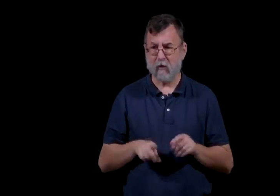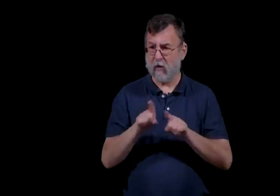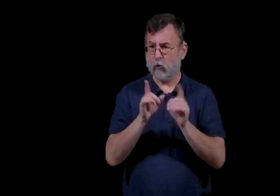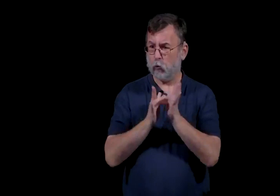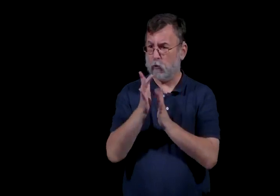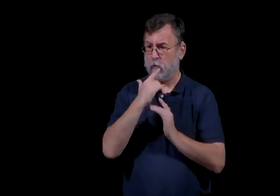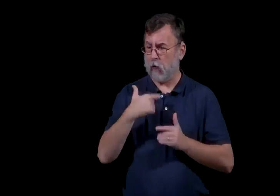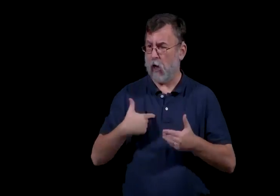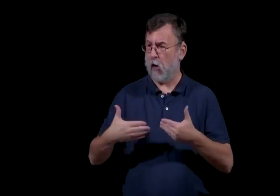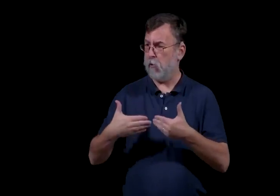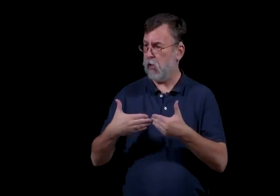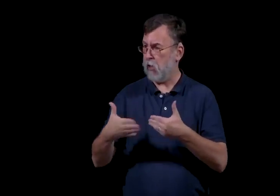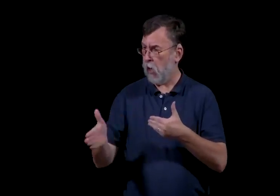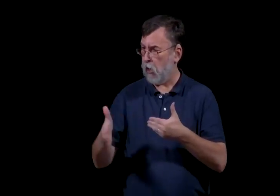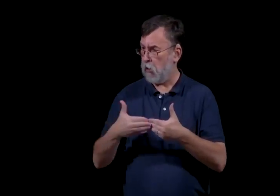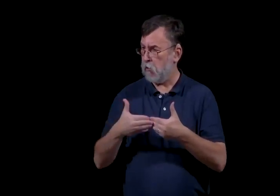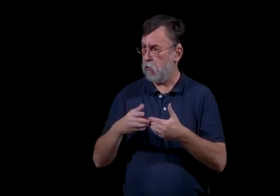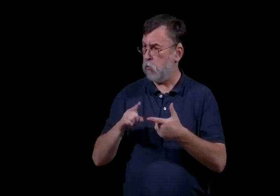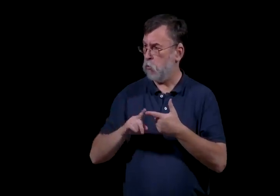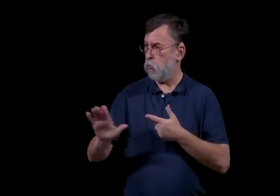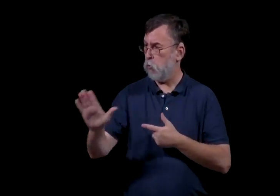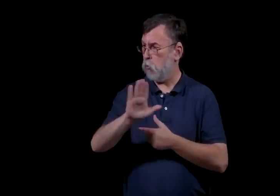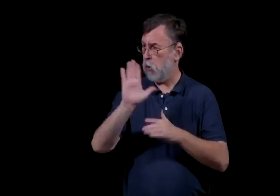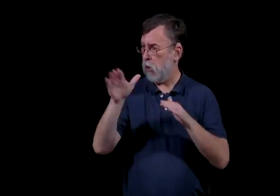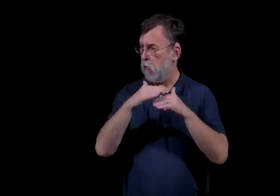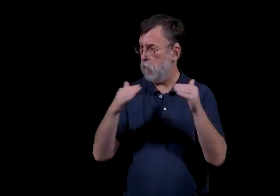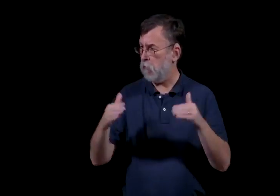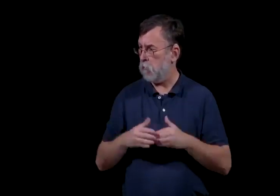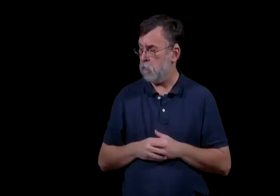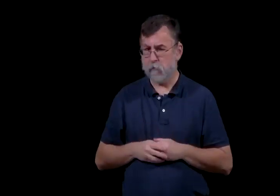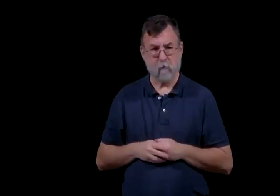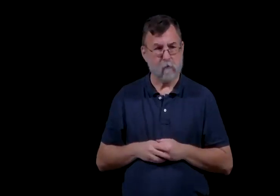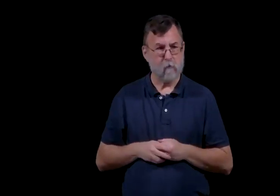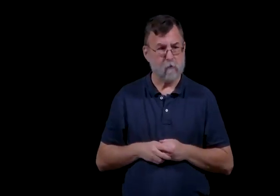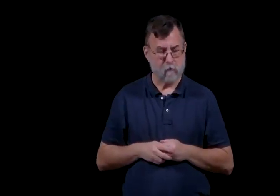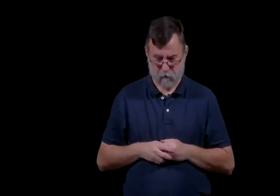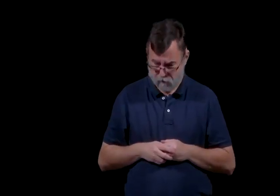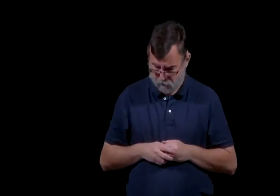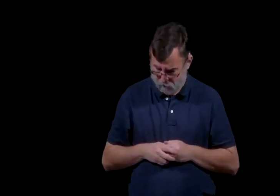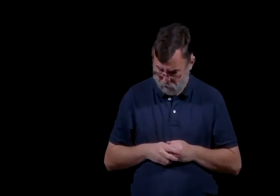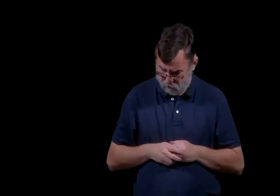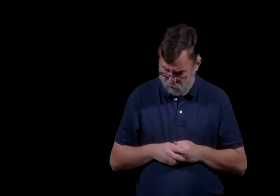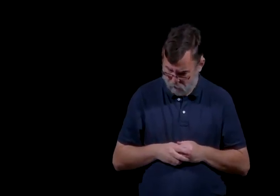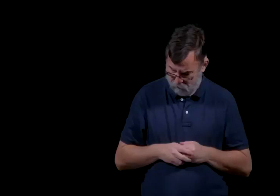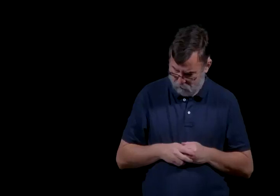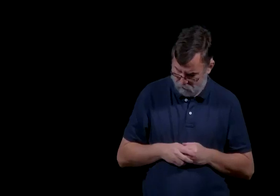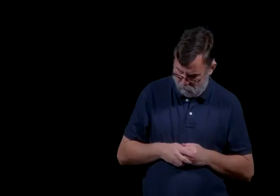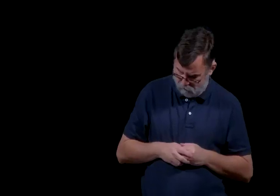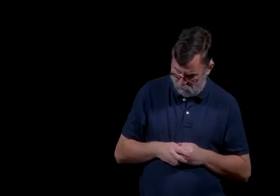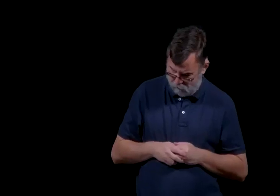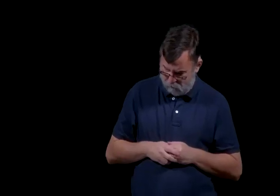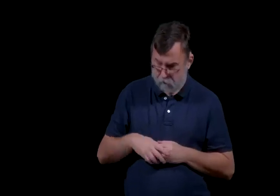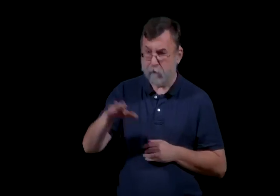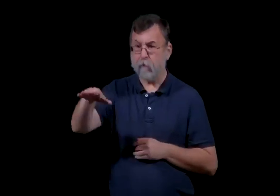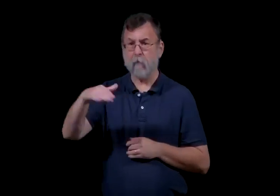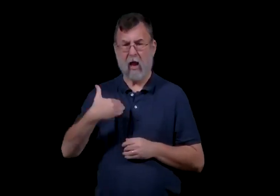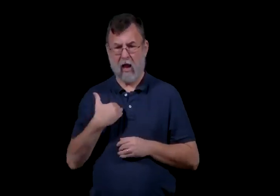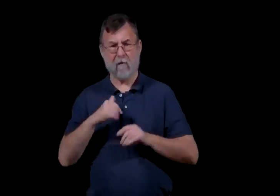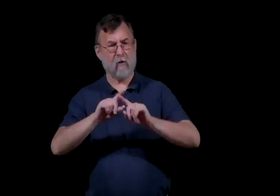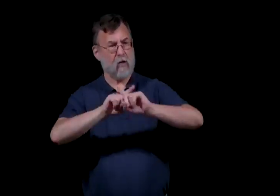wow, that's it. Jesus said, I'm the gate. That's your way into heaven, only through Christ.